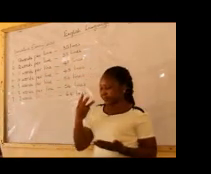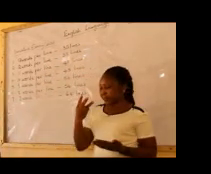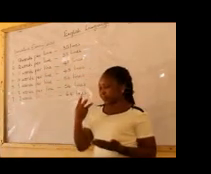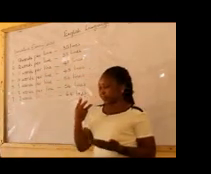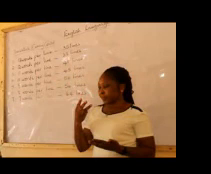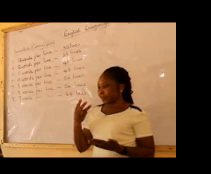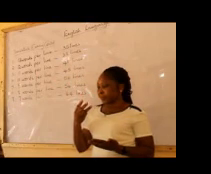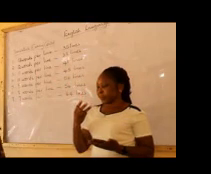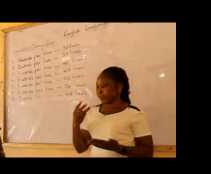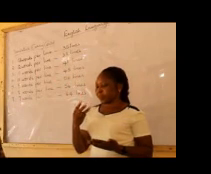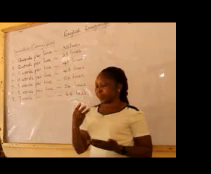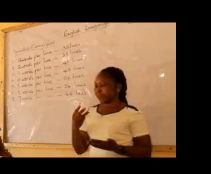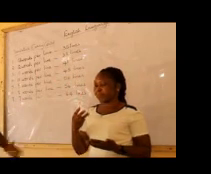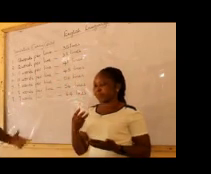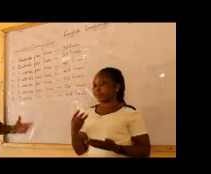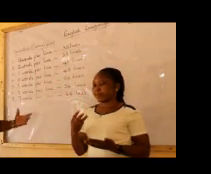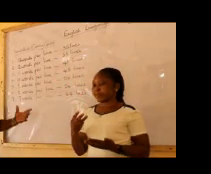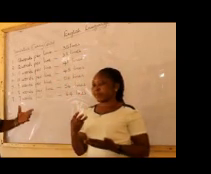does is,